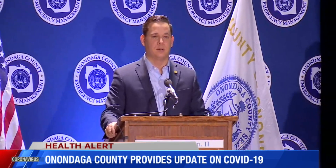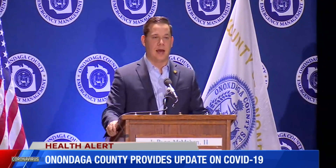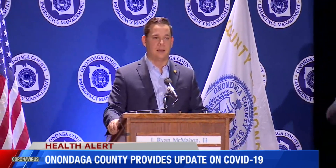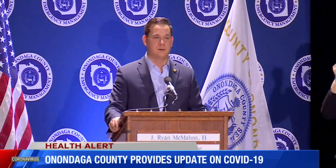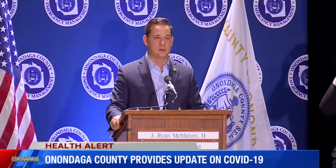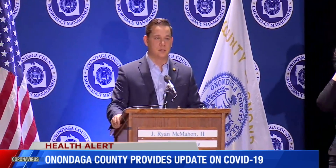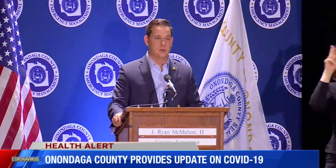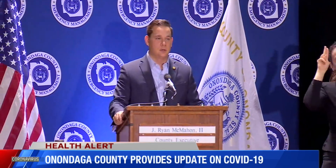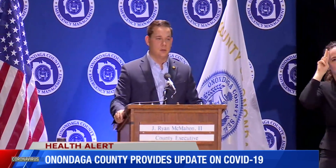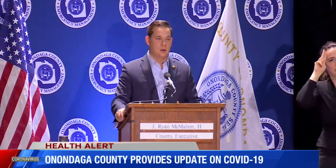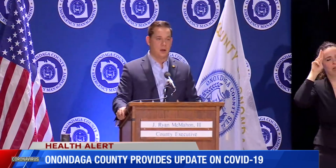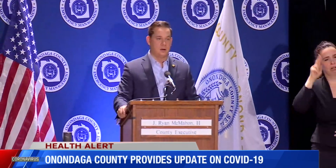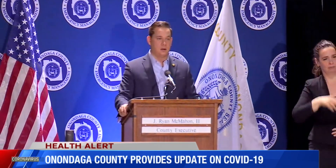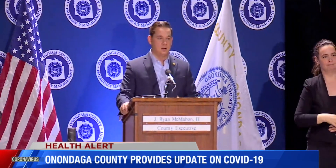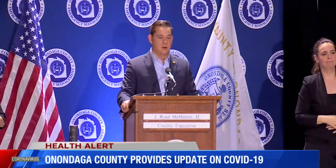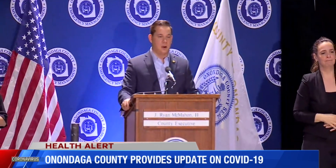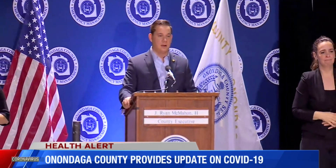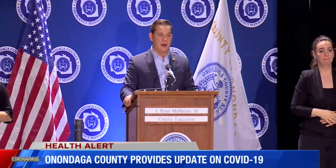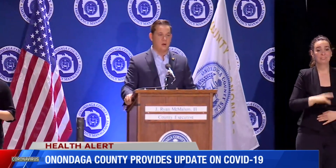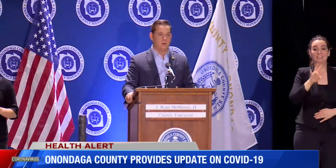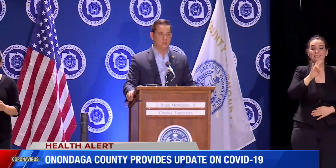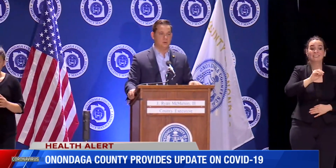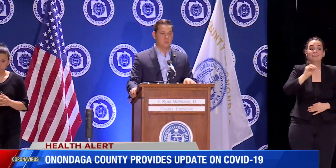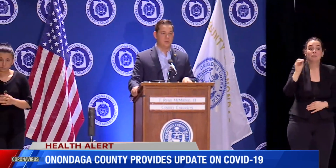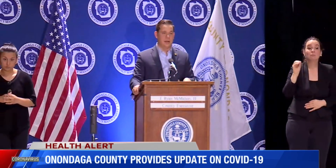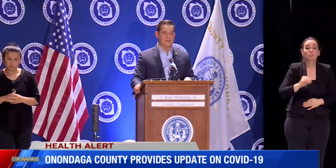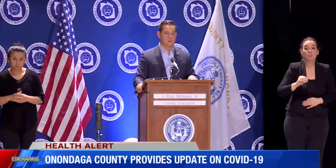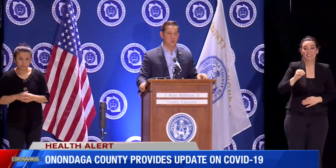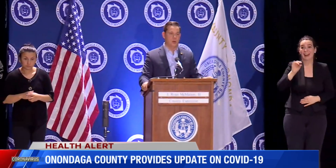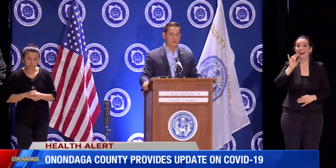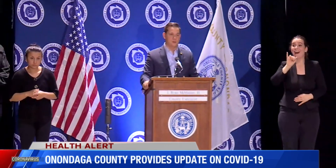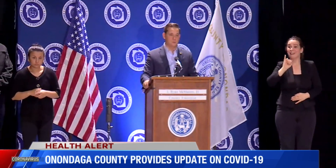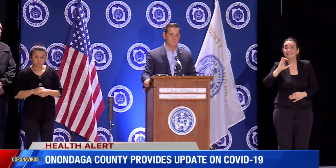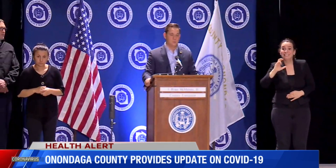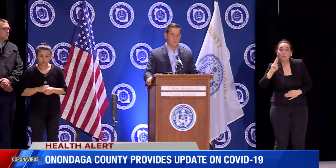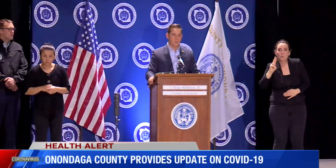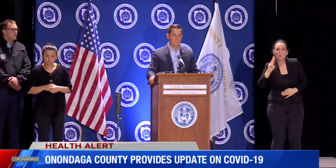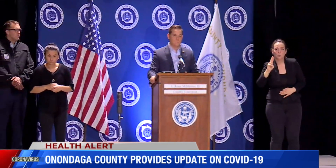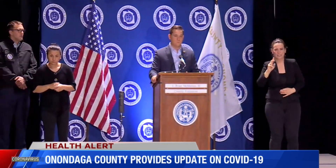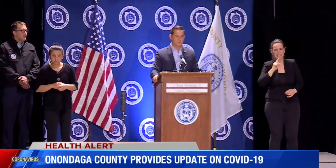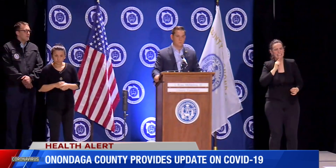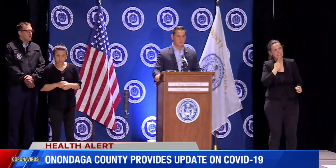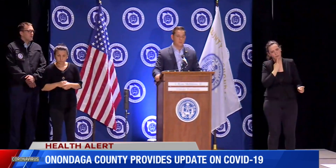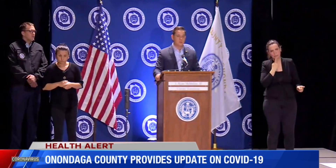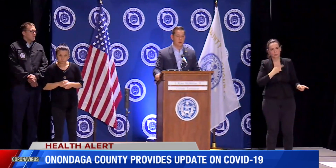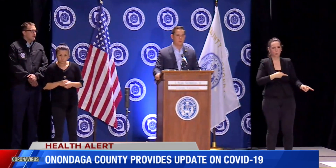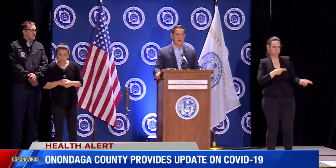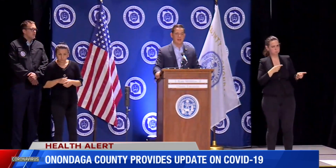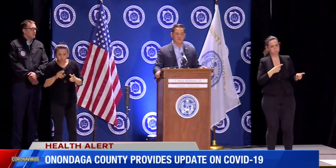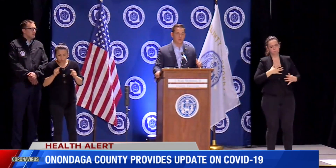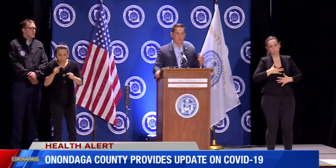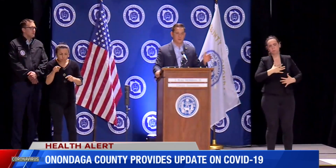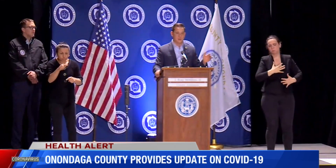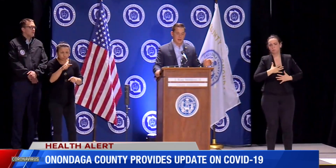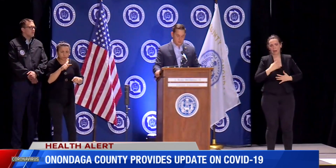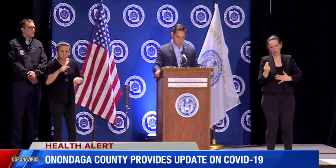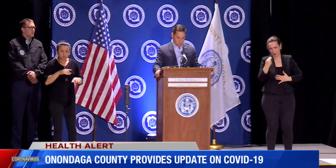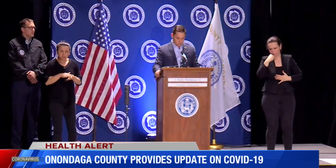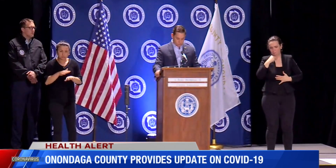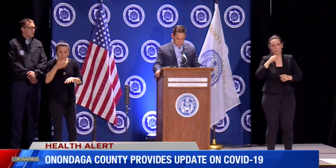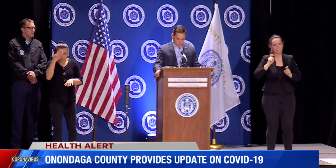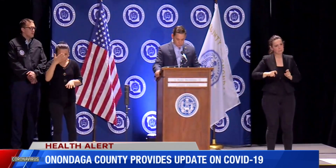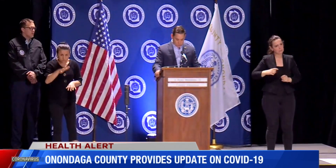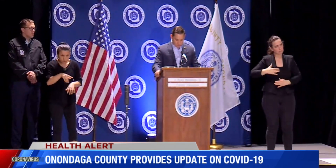fighting for their lives, are now in ICU beds. These are beyond sobering